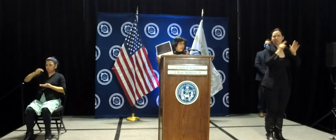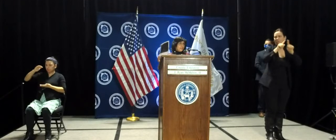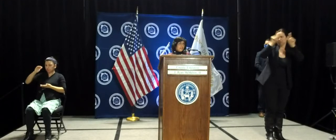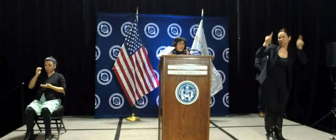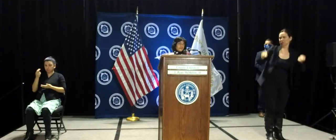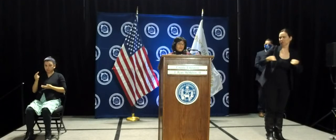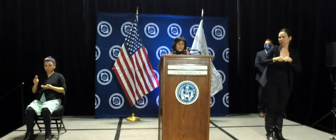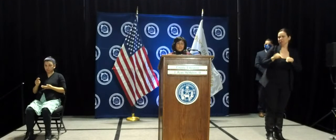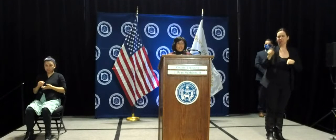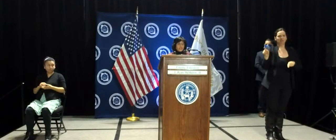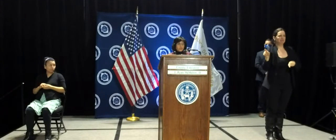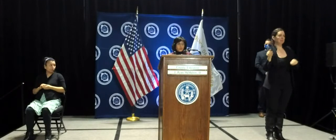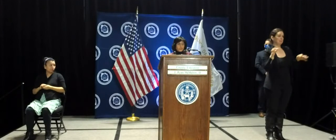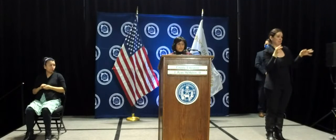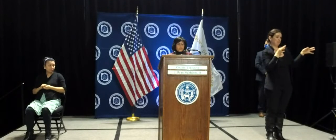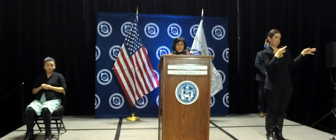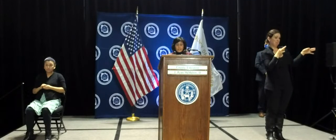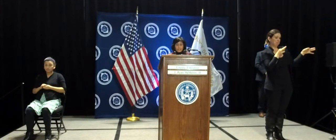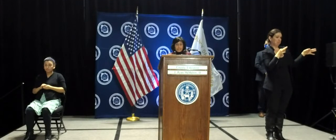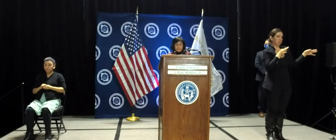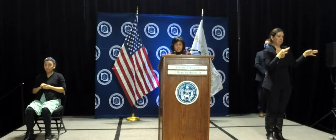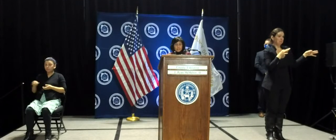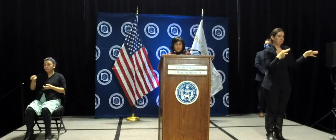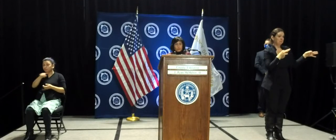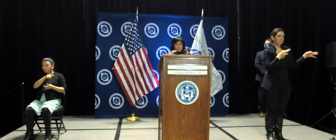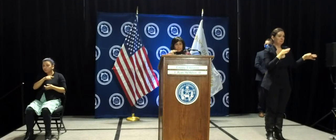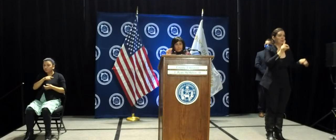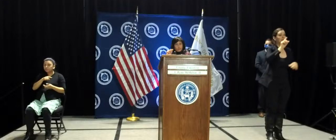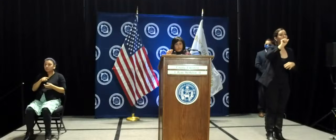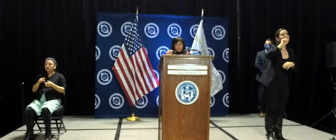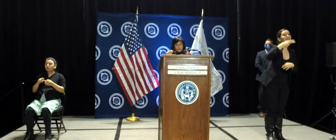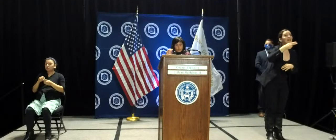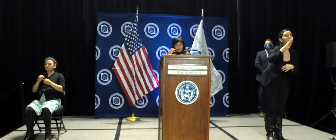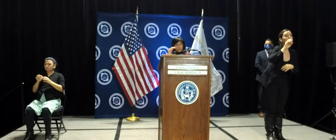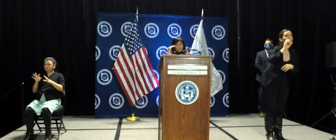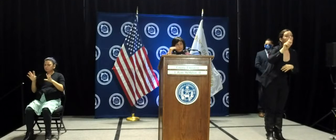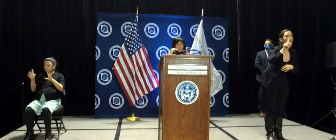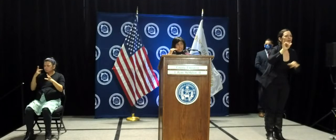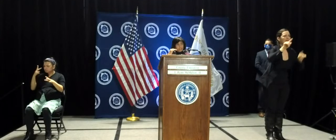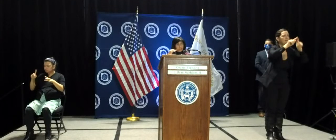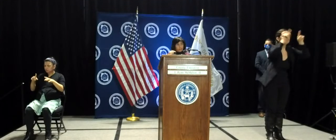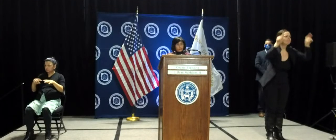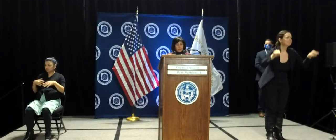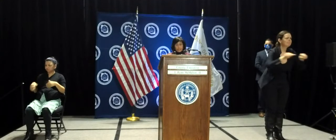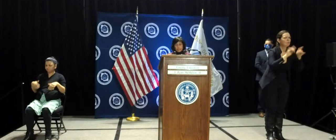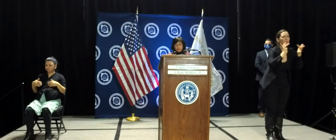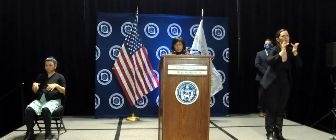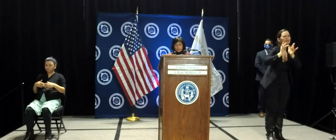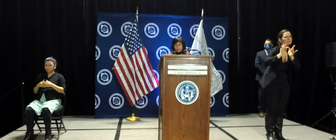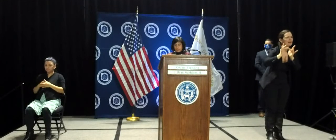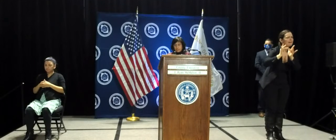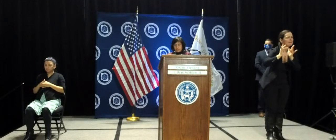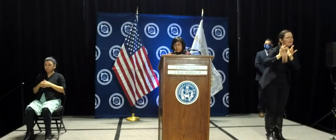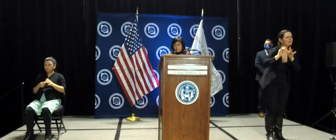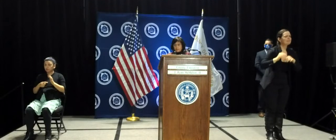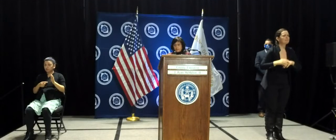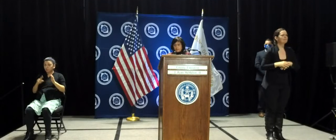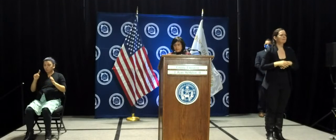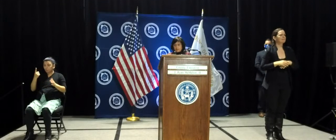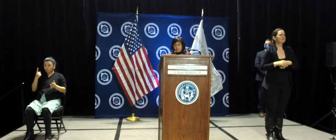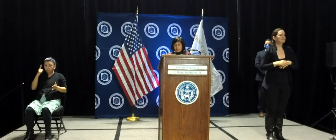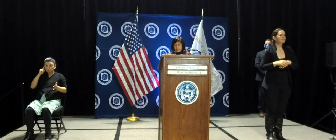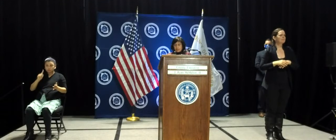the dashboard. And what it shows to you since the beginning of the pandemic,